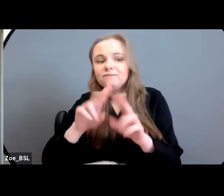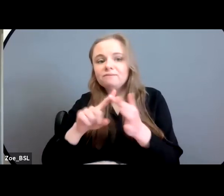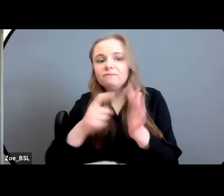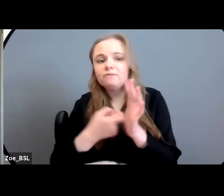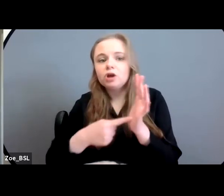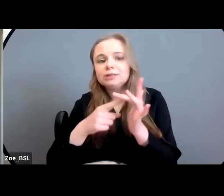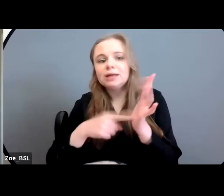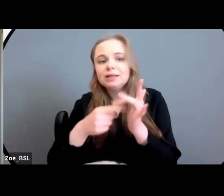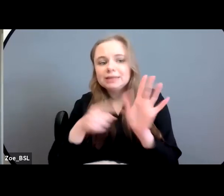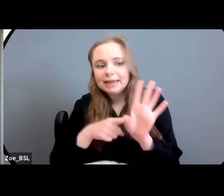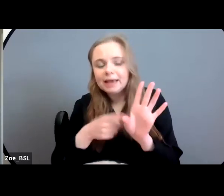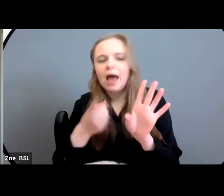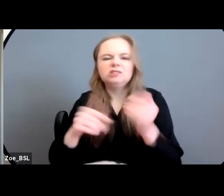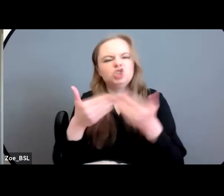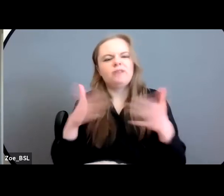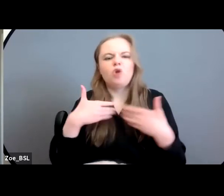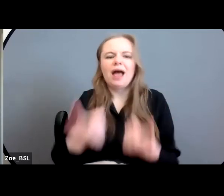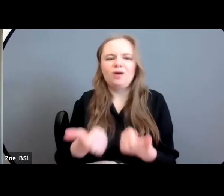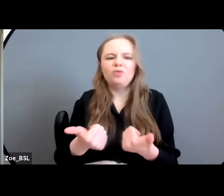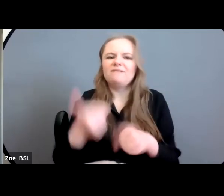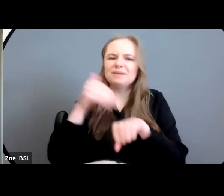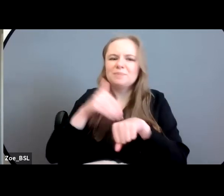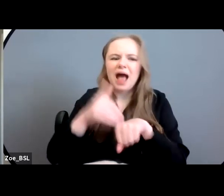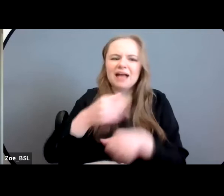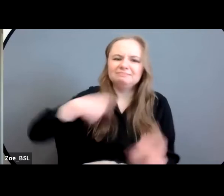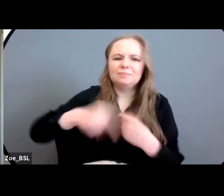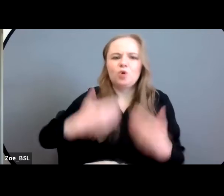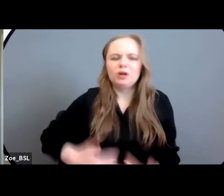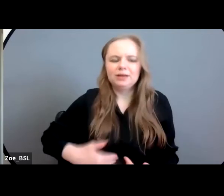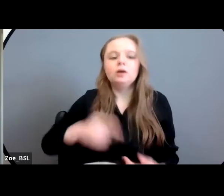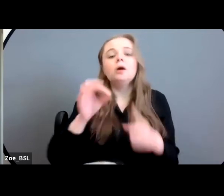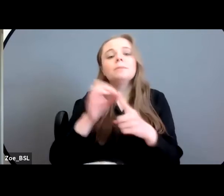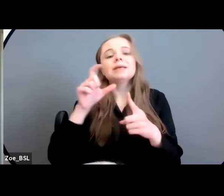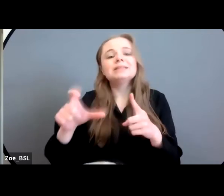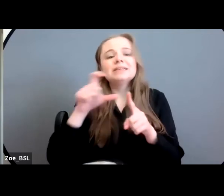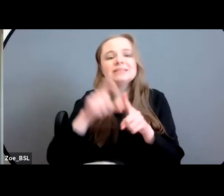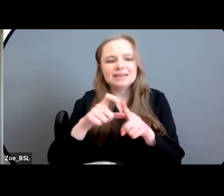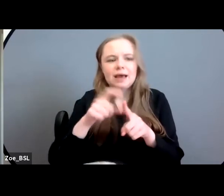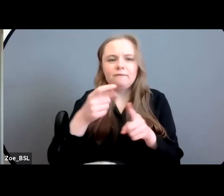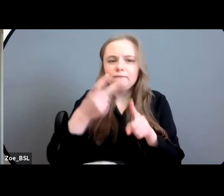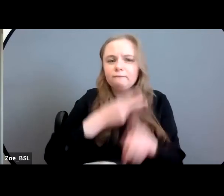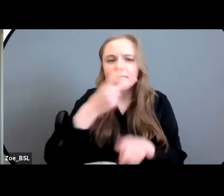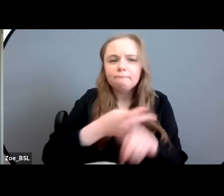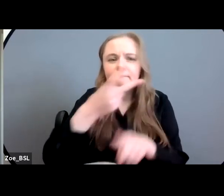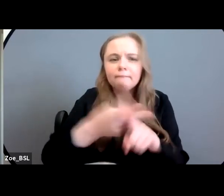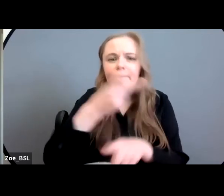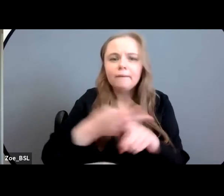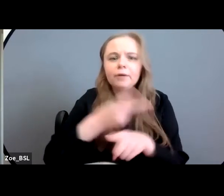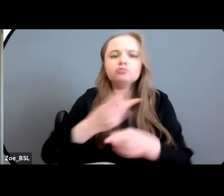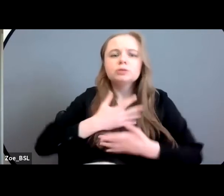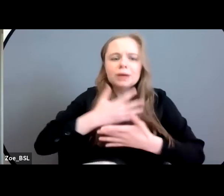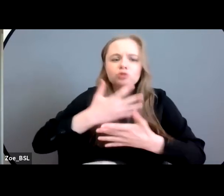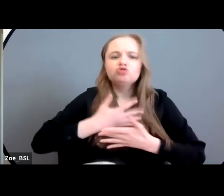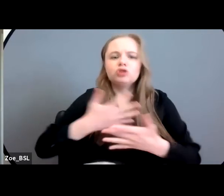your general health. And PCD causes recurrent respiratory infections, which means I